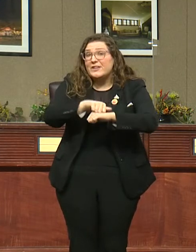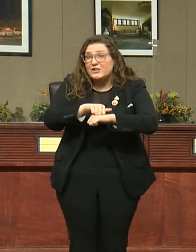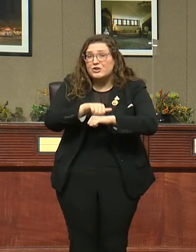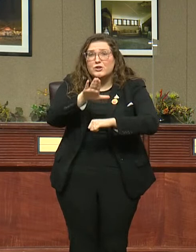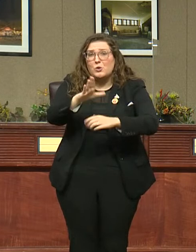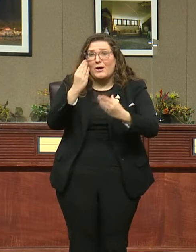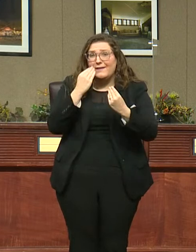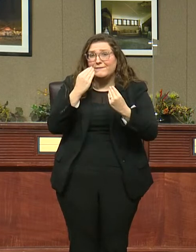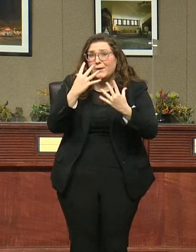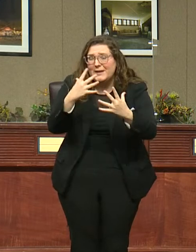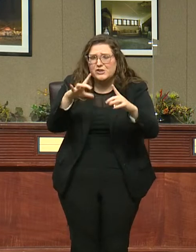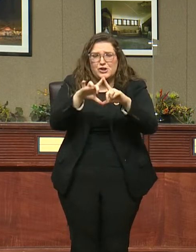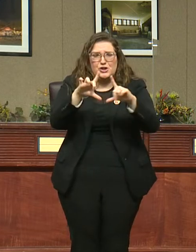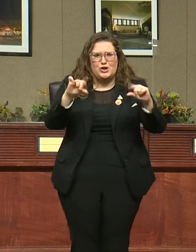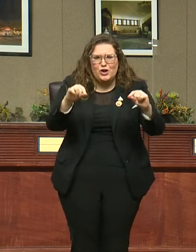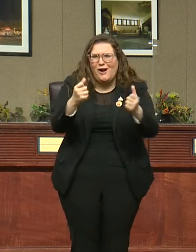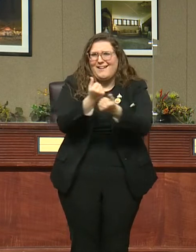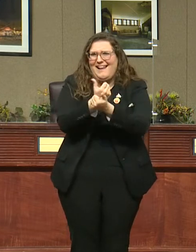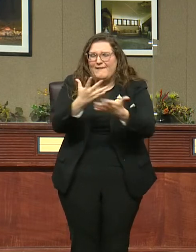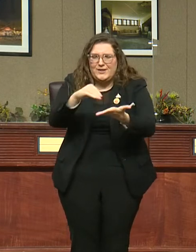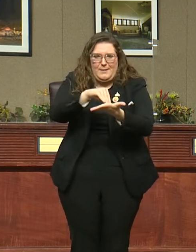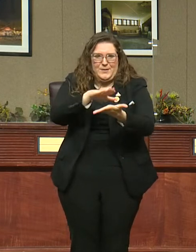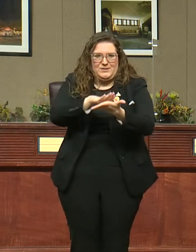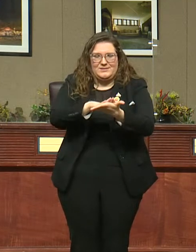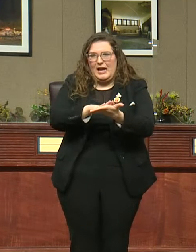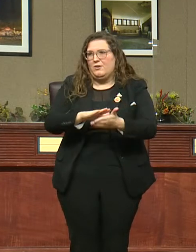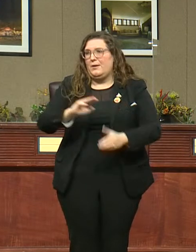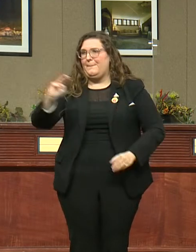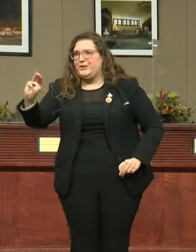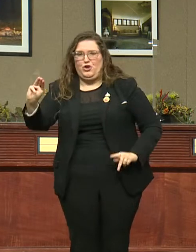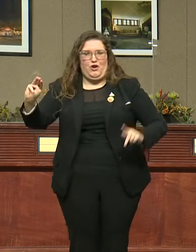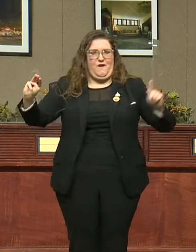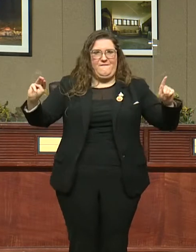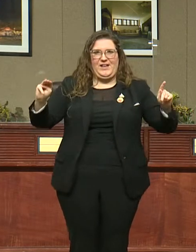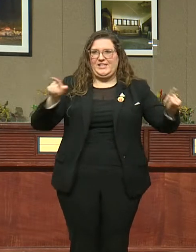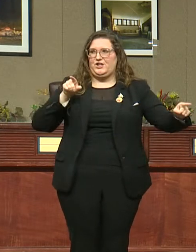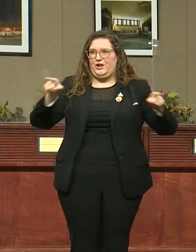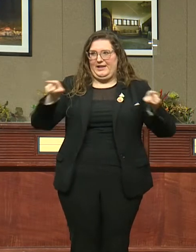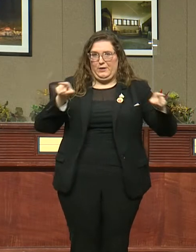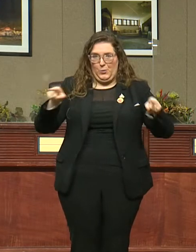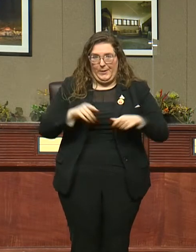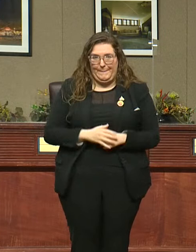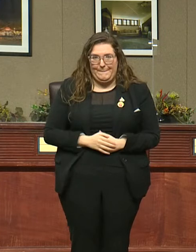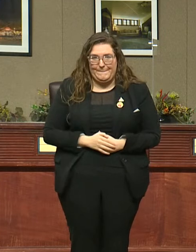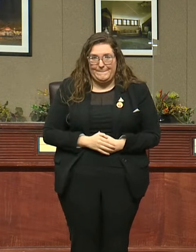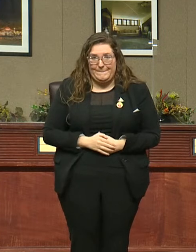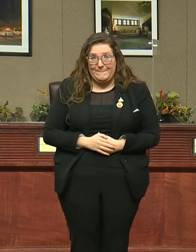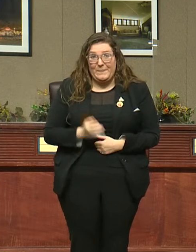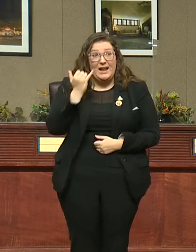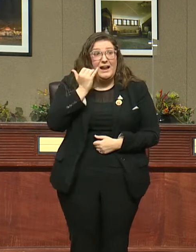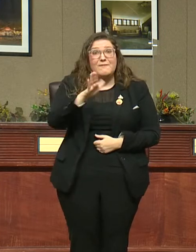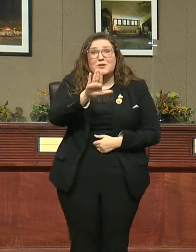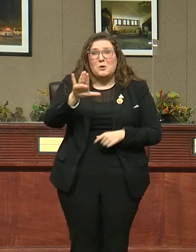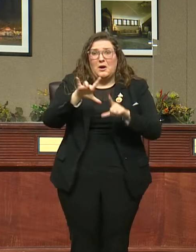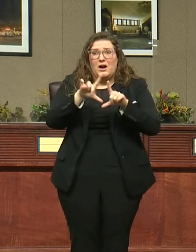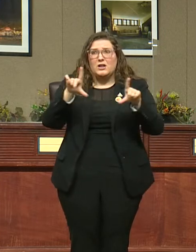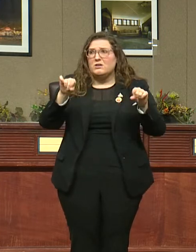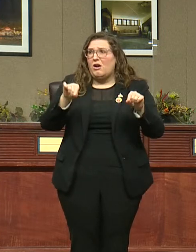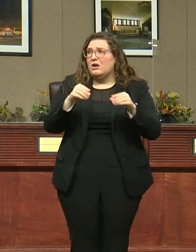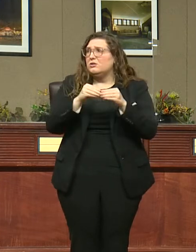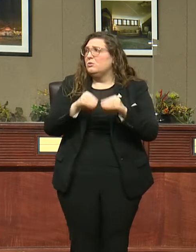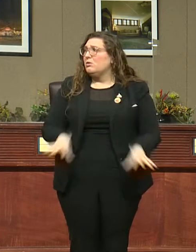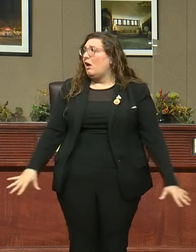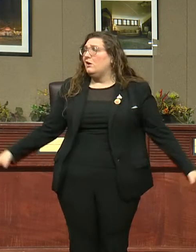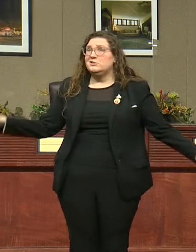Your car will say which vaccine you got. If you lose your car and you made your reservation